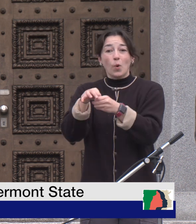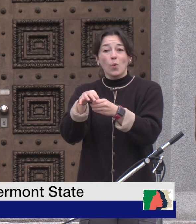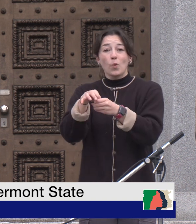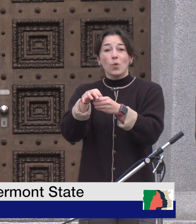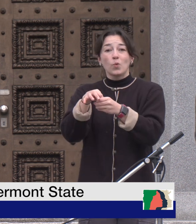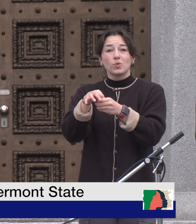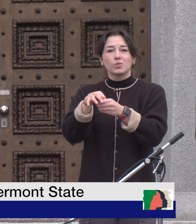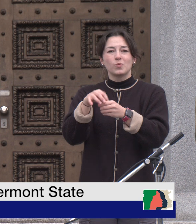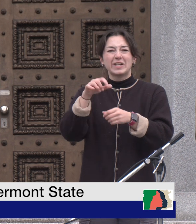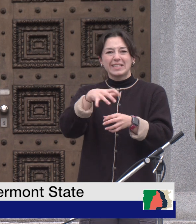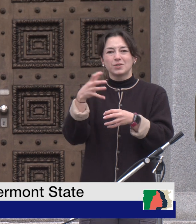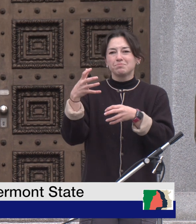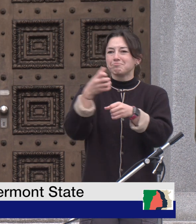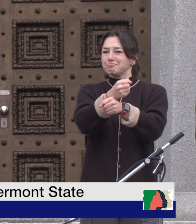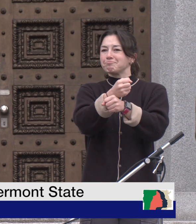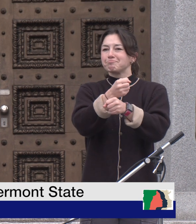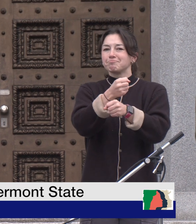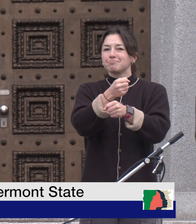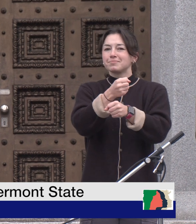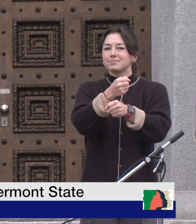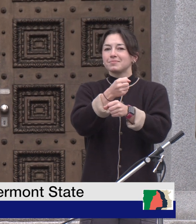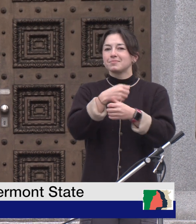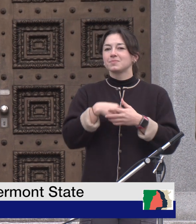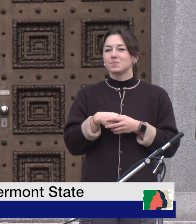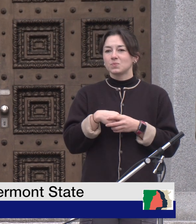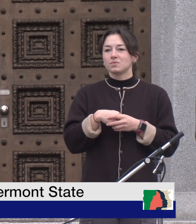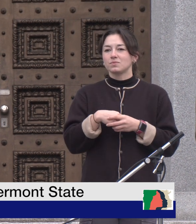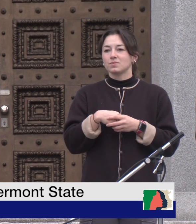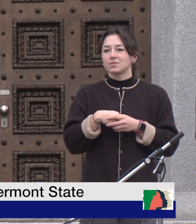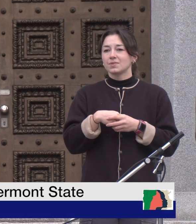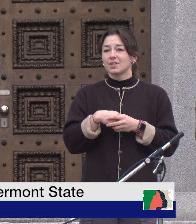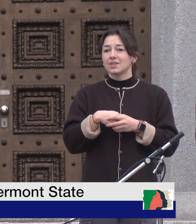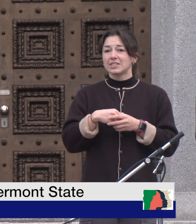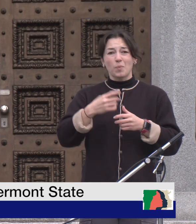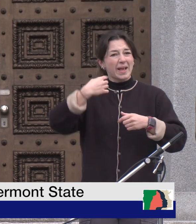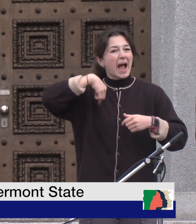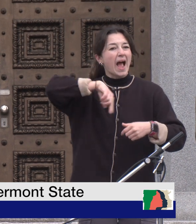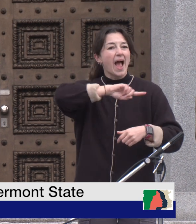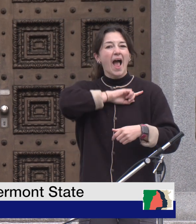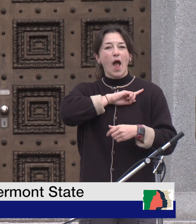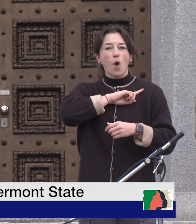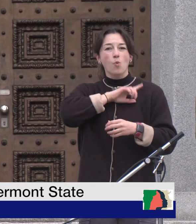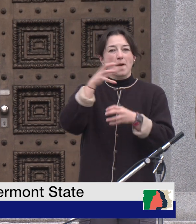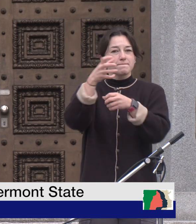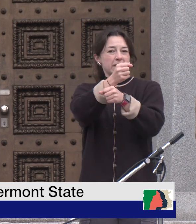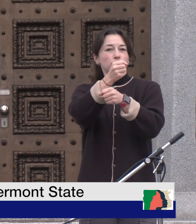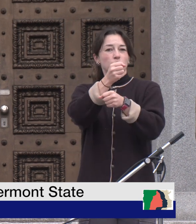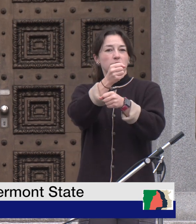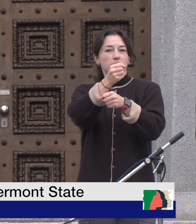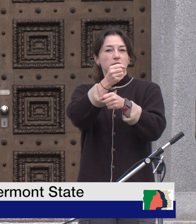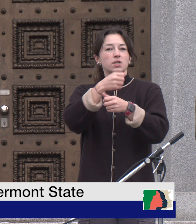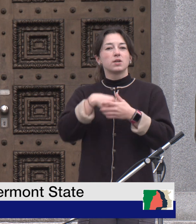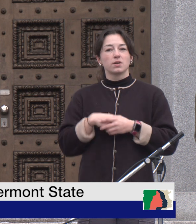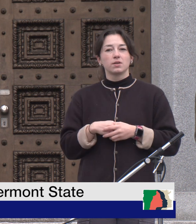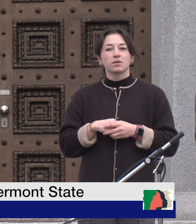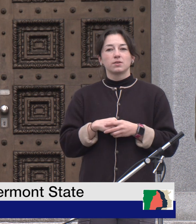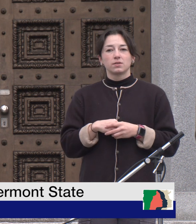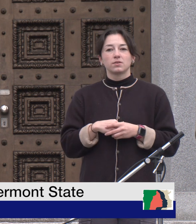declare victory, because it will be our victory, and it will be